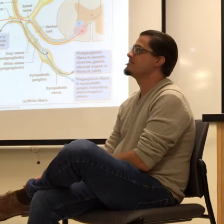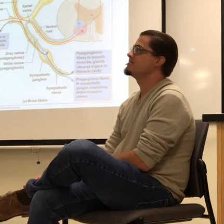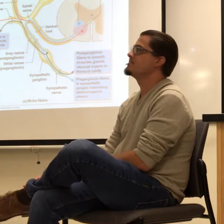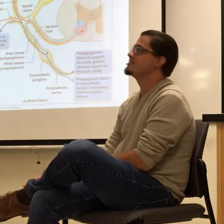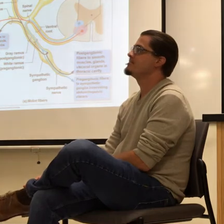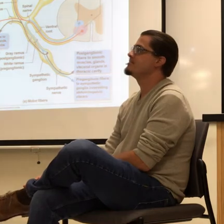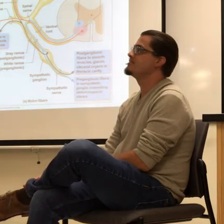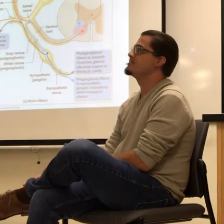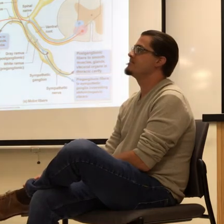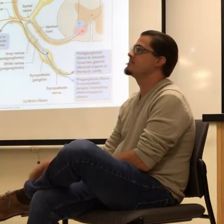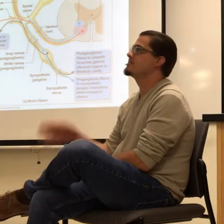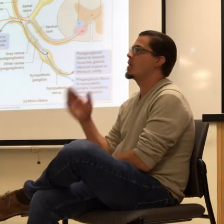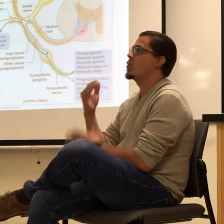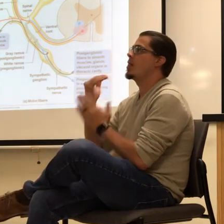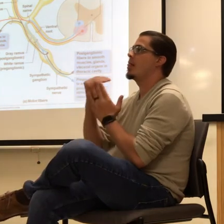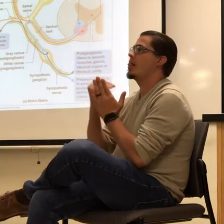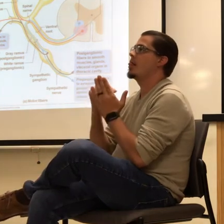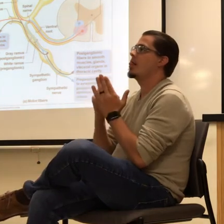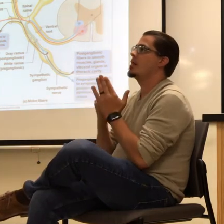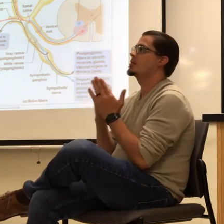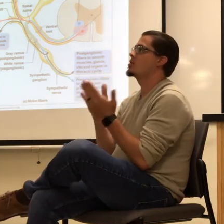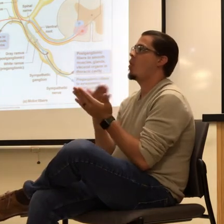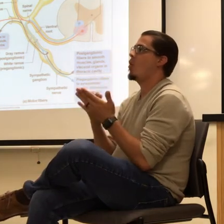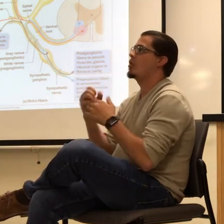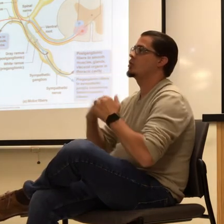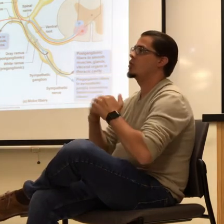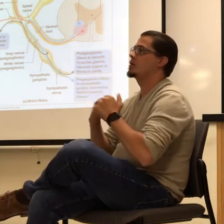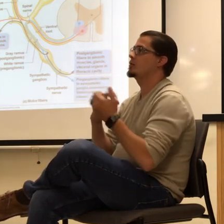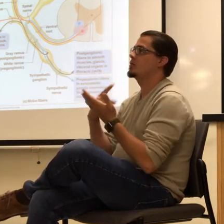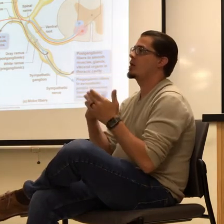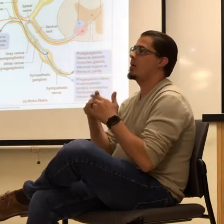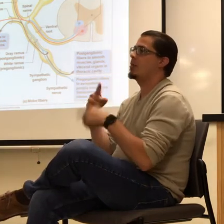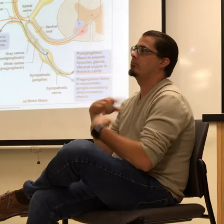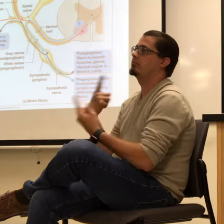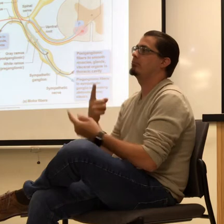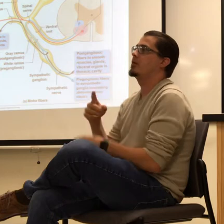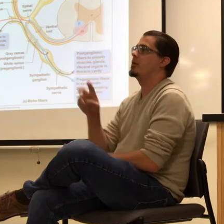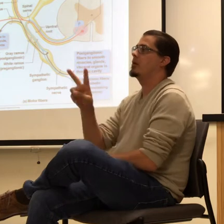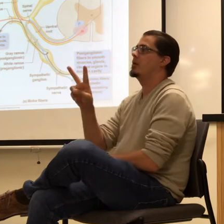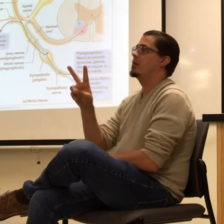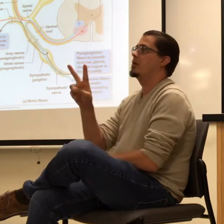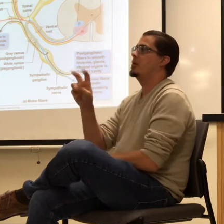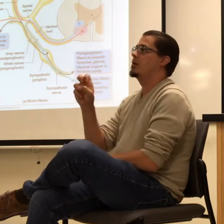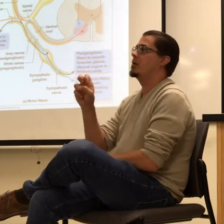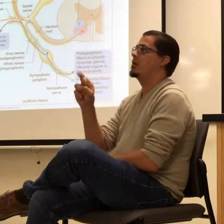So let me list all the structures that we talked about. Ventral root.